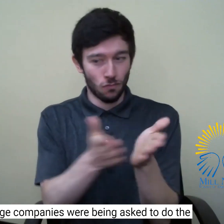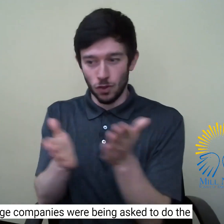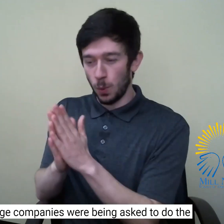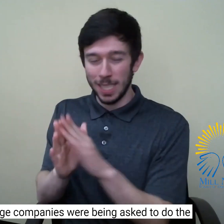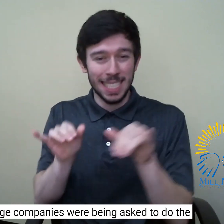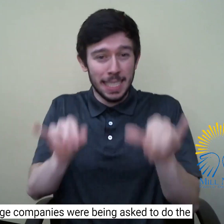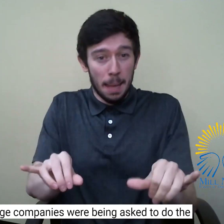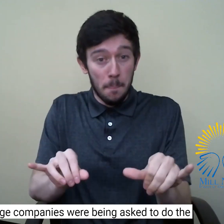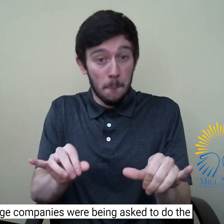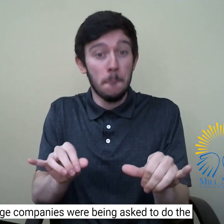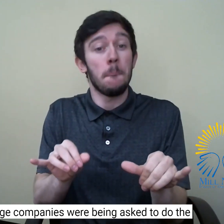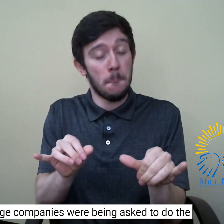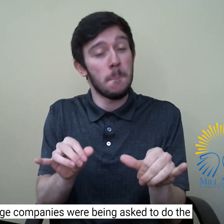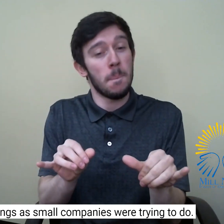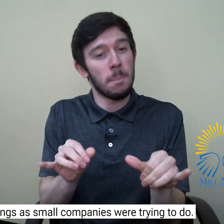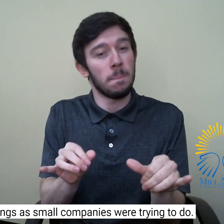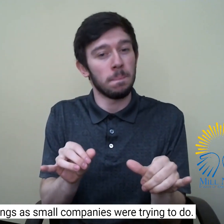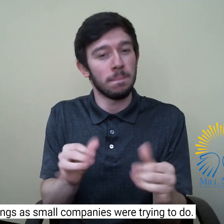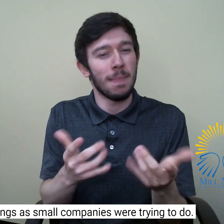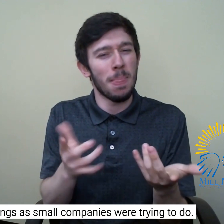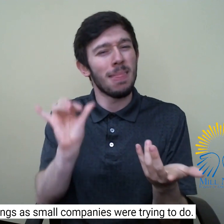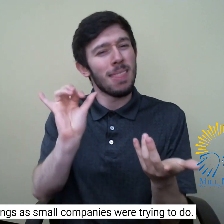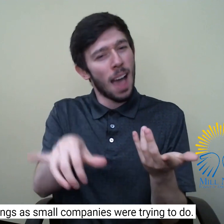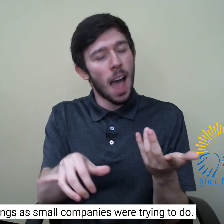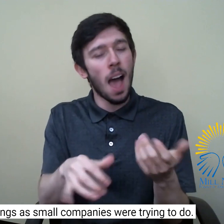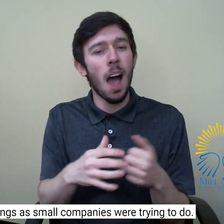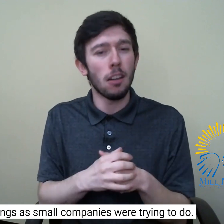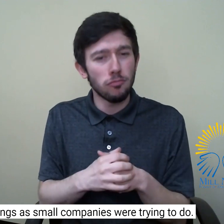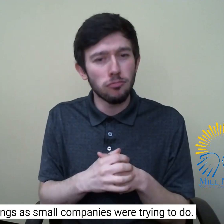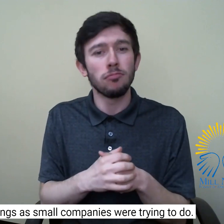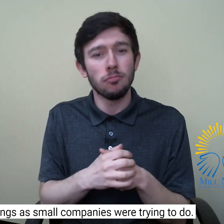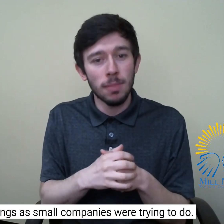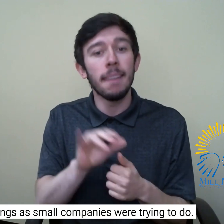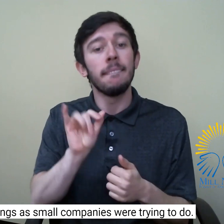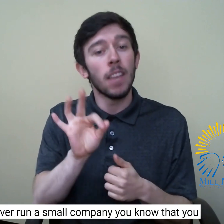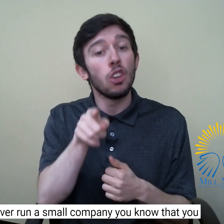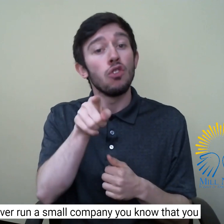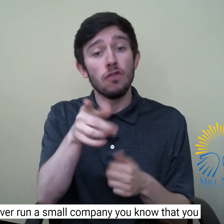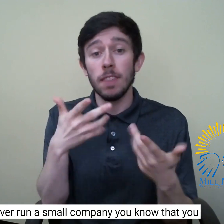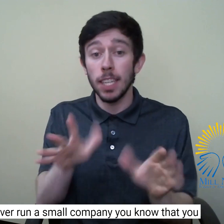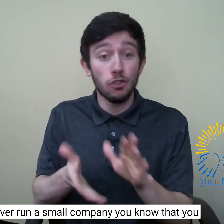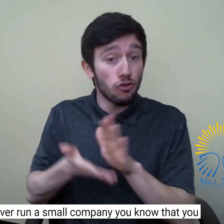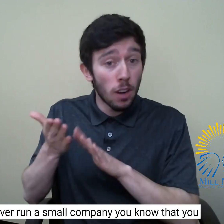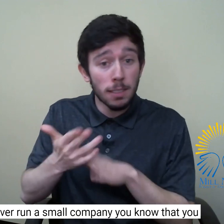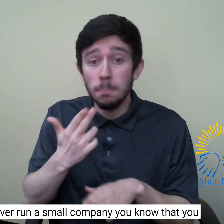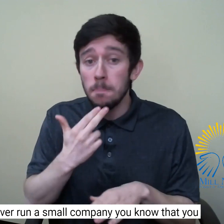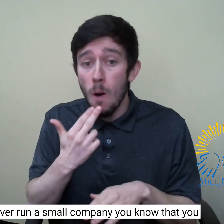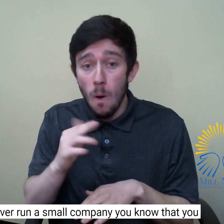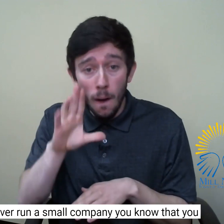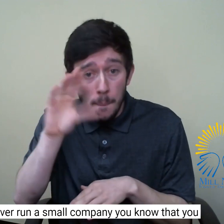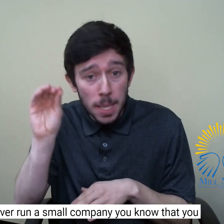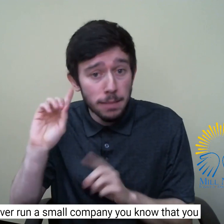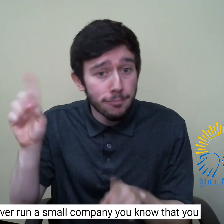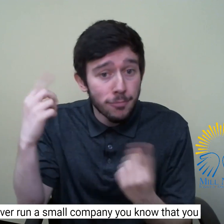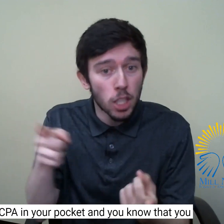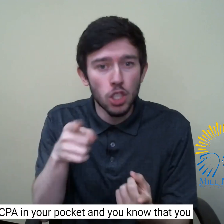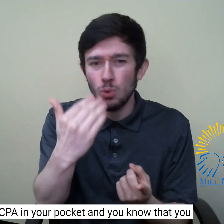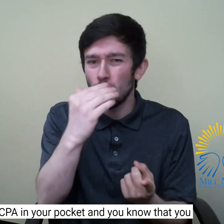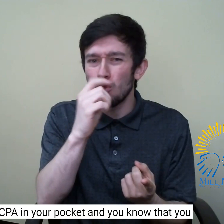large companies were being asked to do the very same things that small companies were trying to do. And if you've ever run a small company, you know that you don't have a